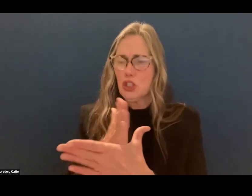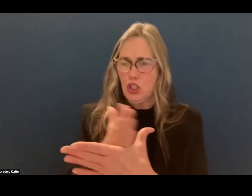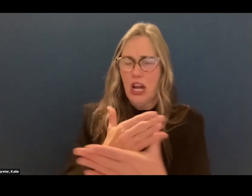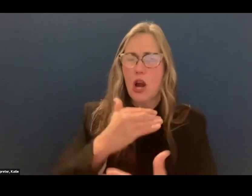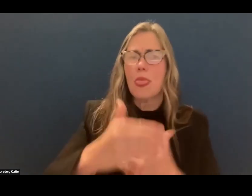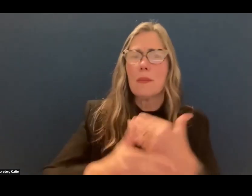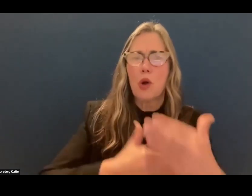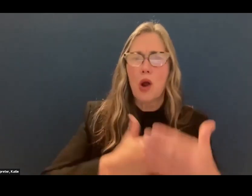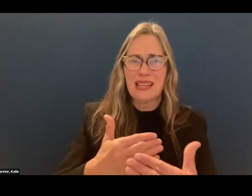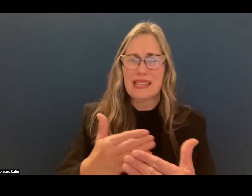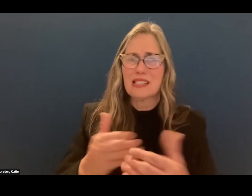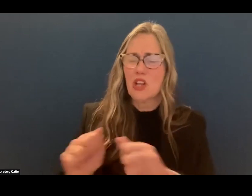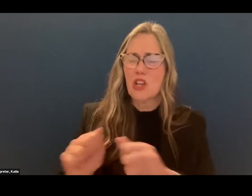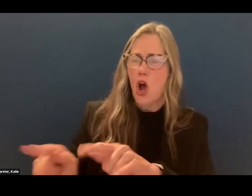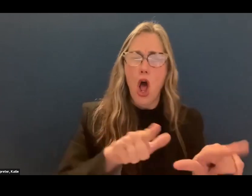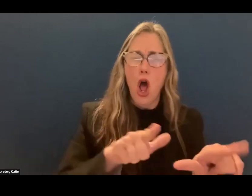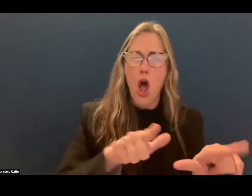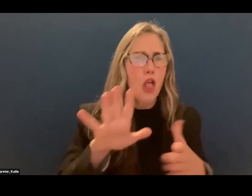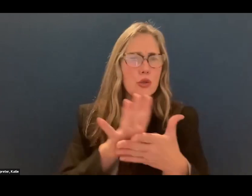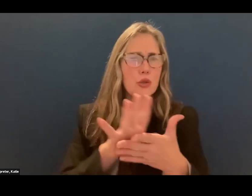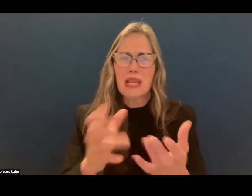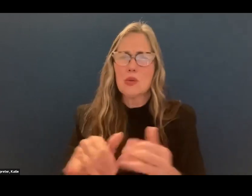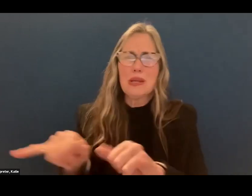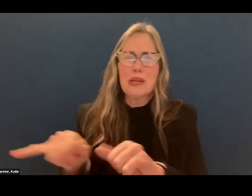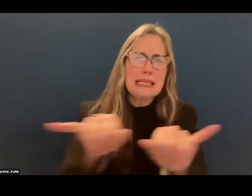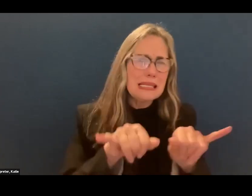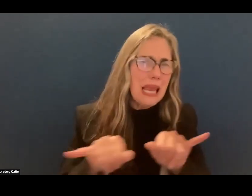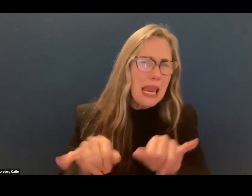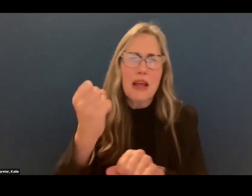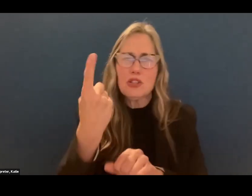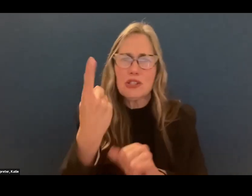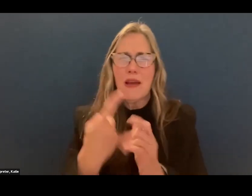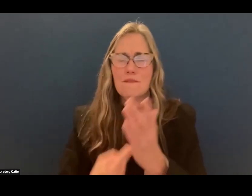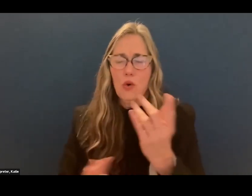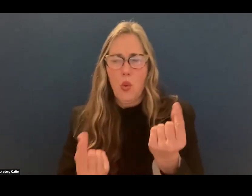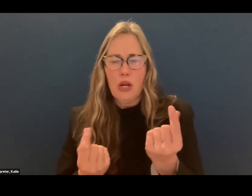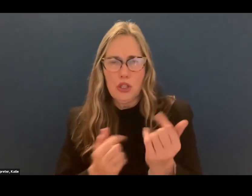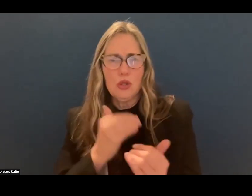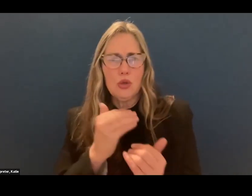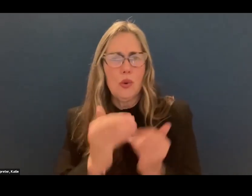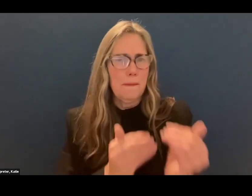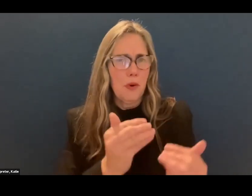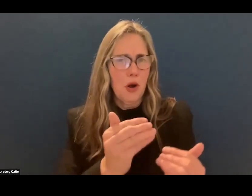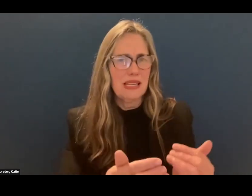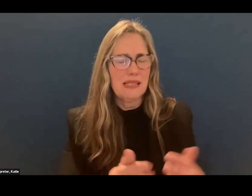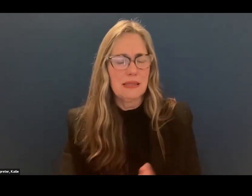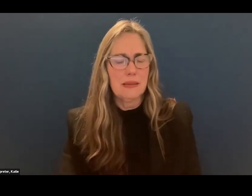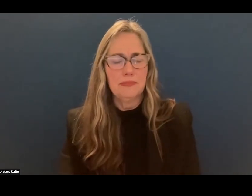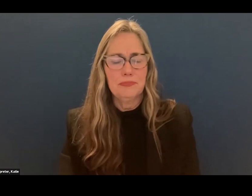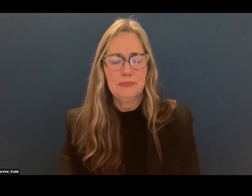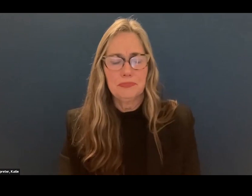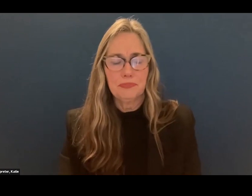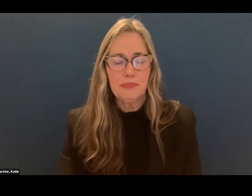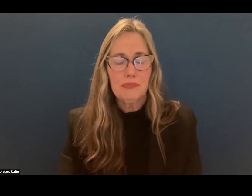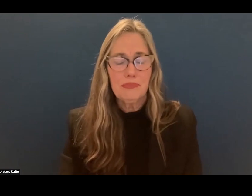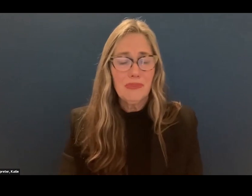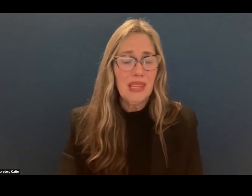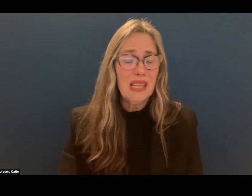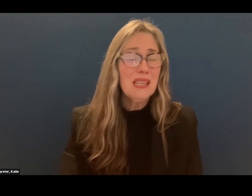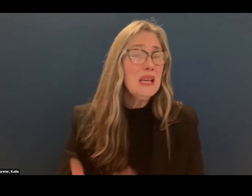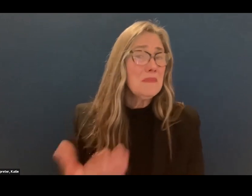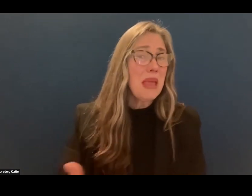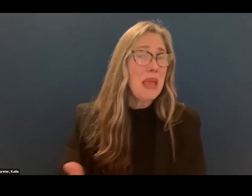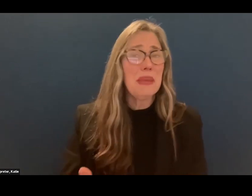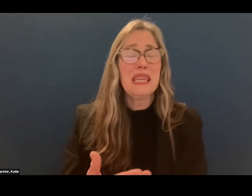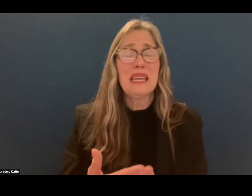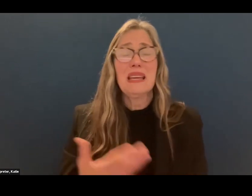shared understanding of what the process should look like. And so I could get a formal complaint, or it could be